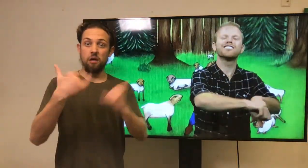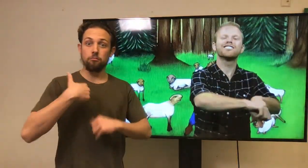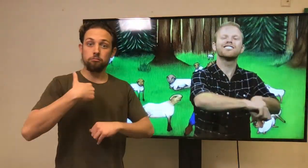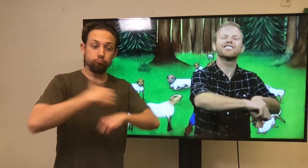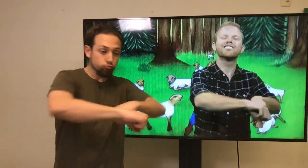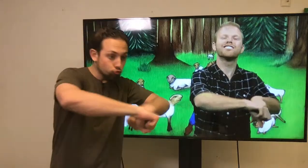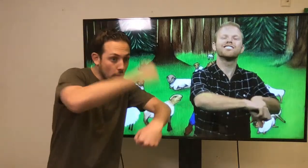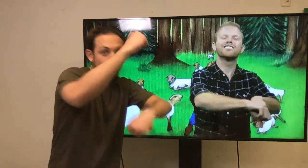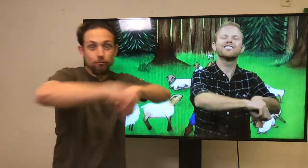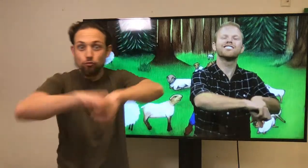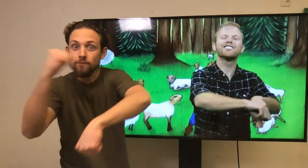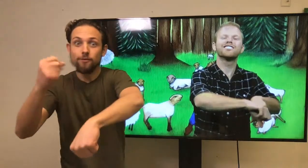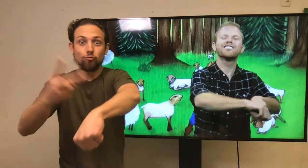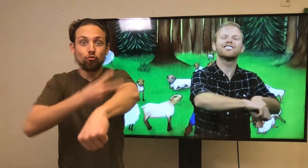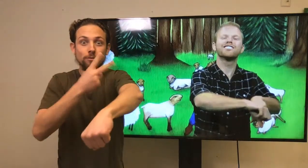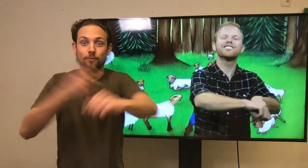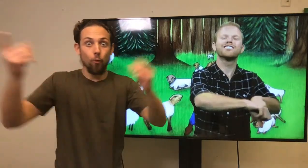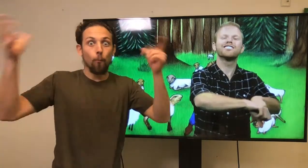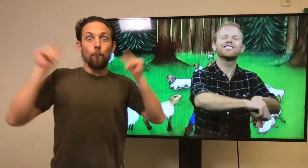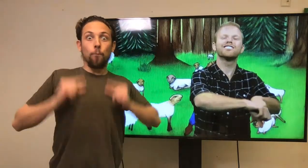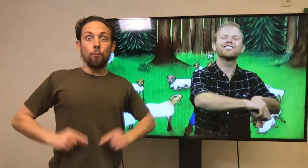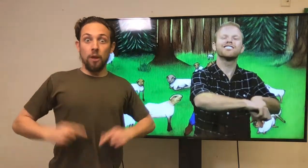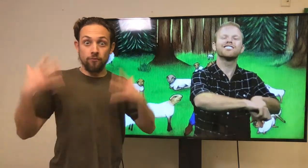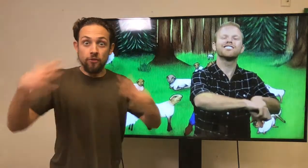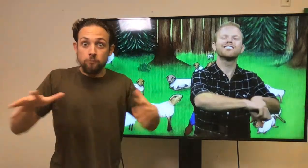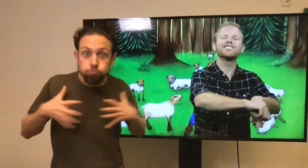So now you'll see that the sheep have been sheared,